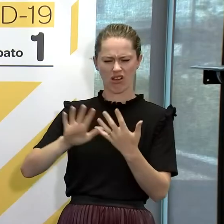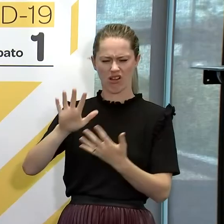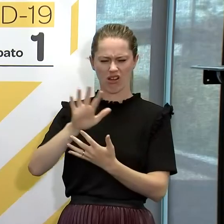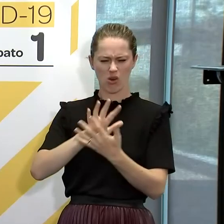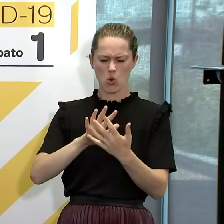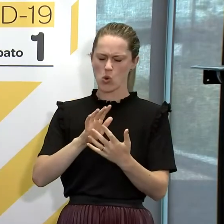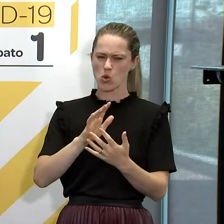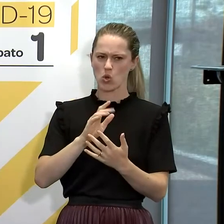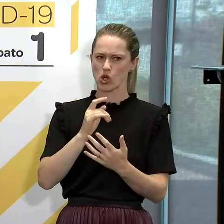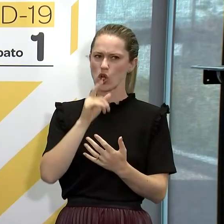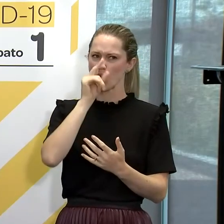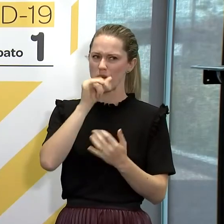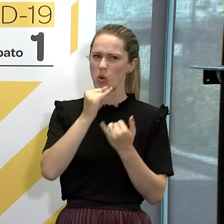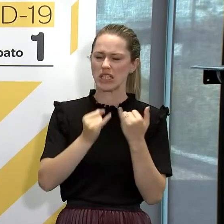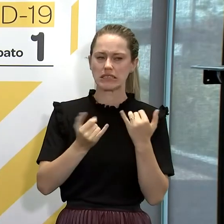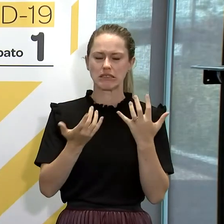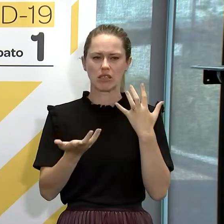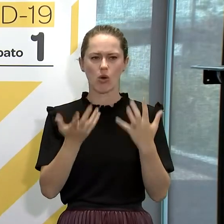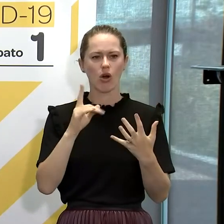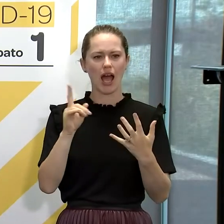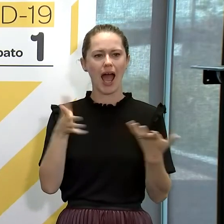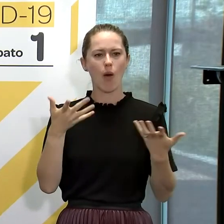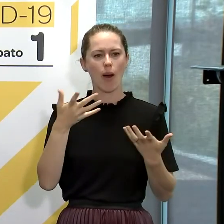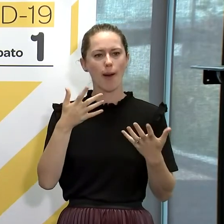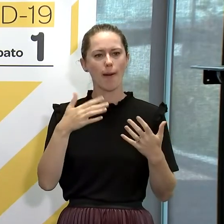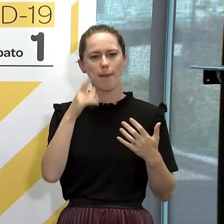like dodge several bullets here?" What is the kind of